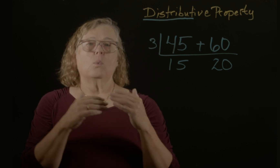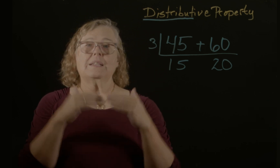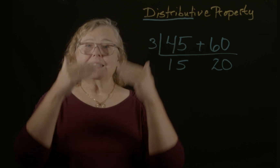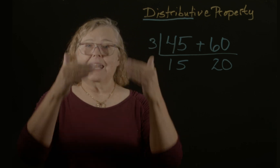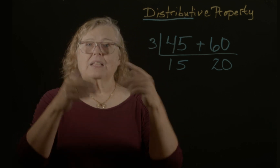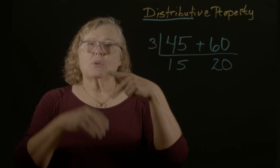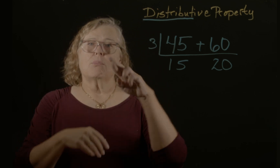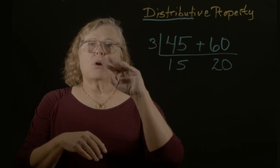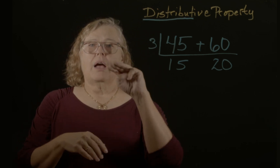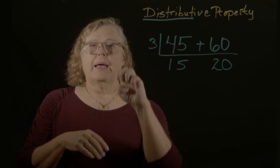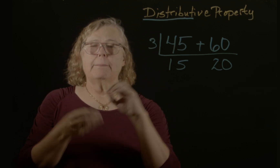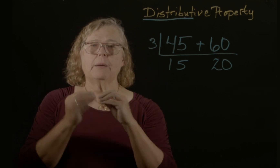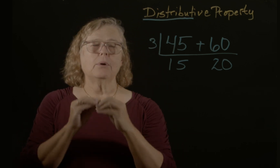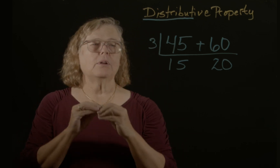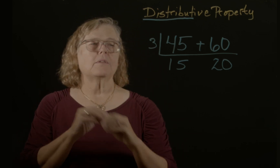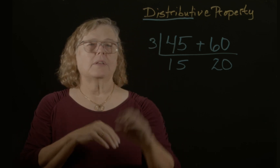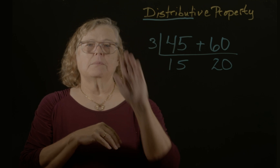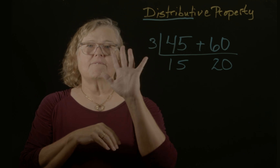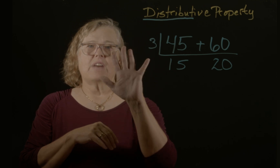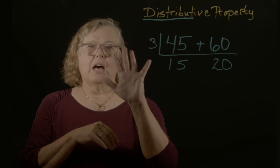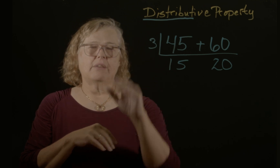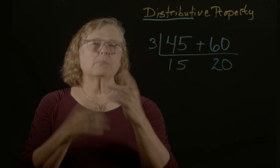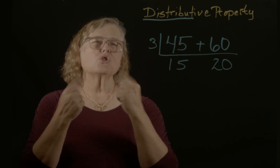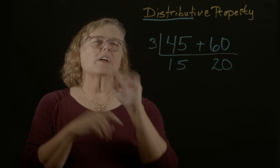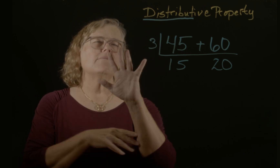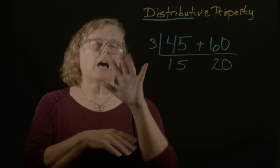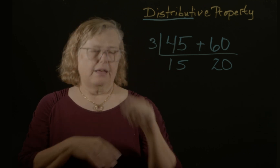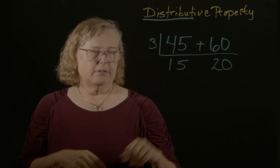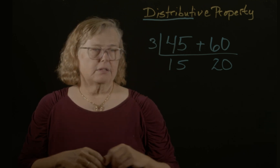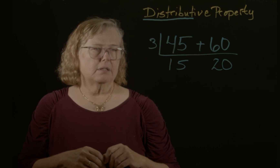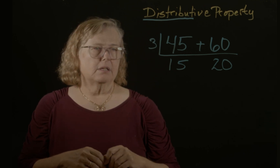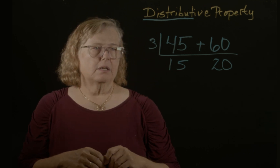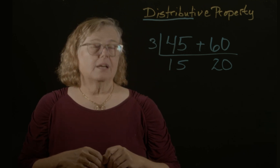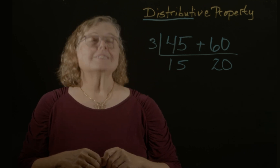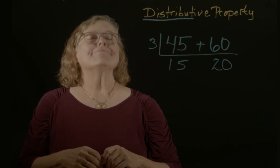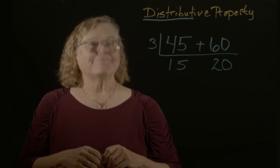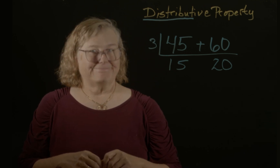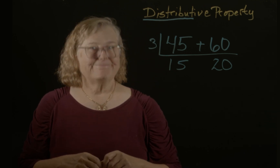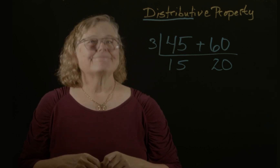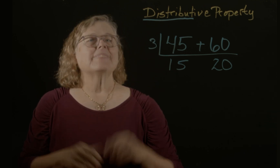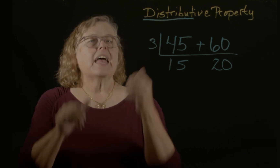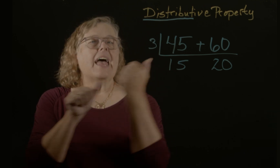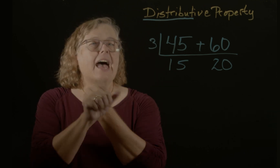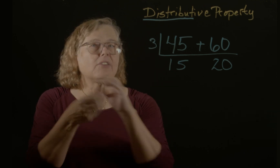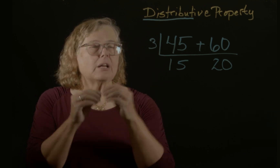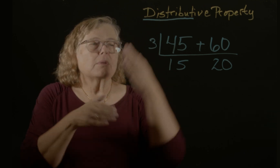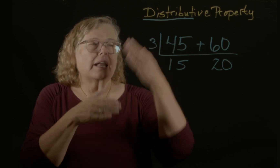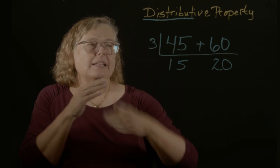do it. What's the next prime number? 5. Let's try 5. Yep, 5 works.